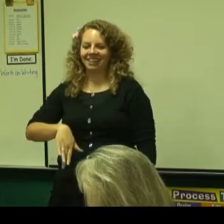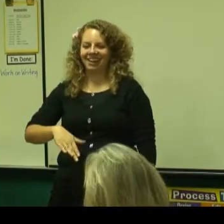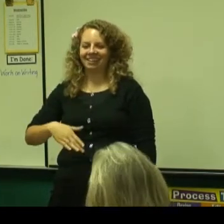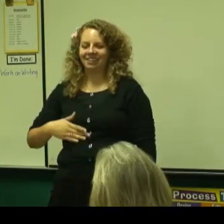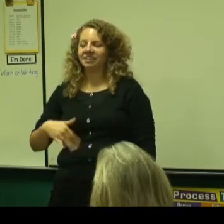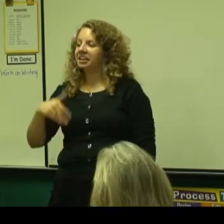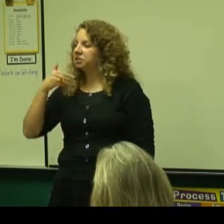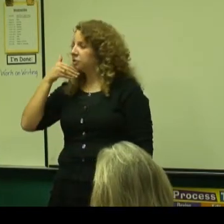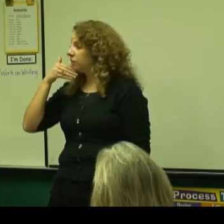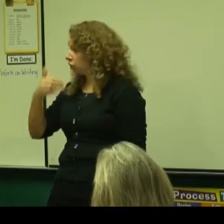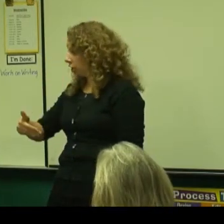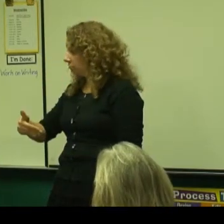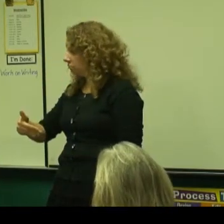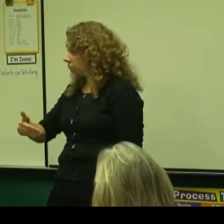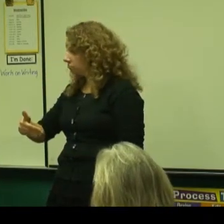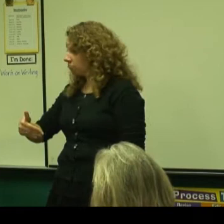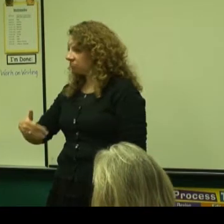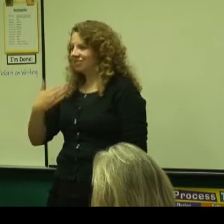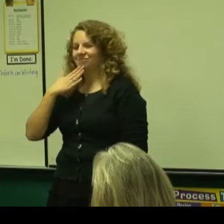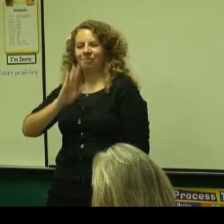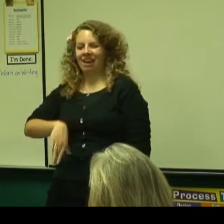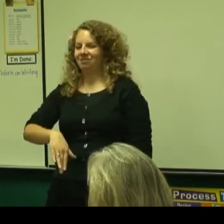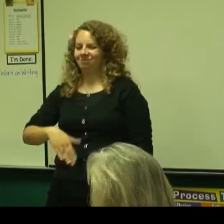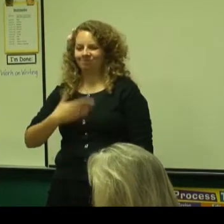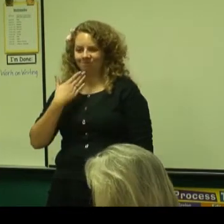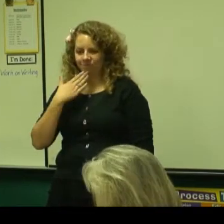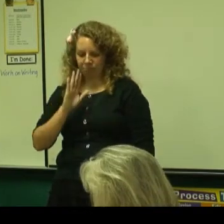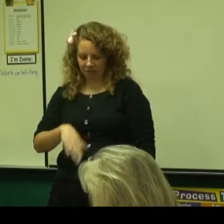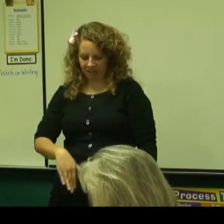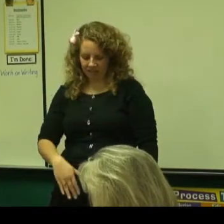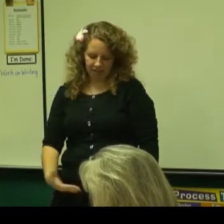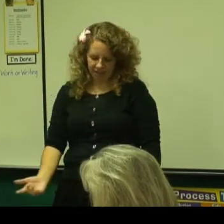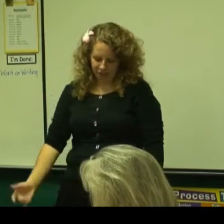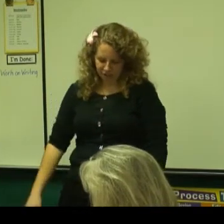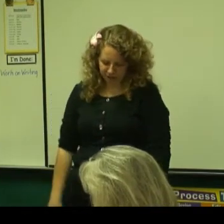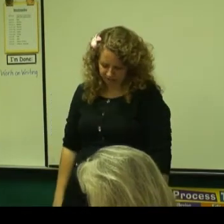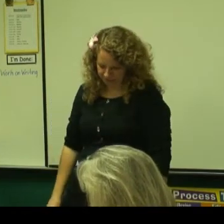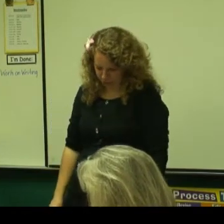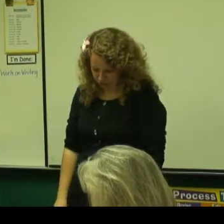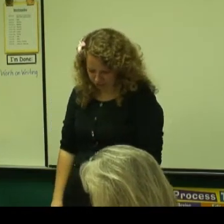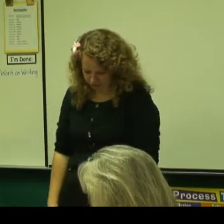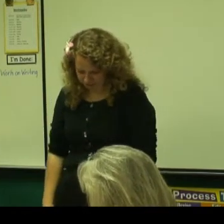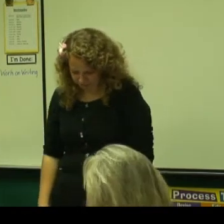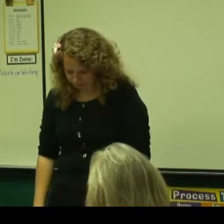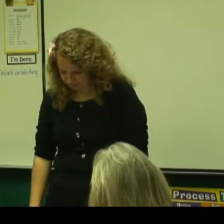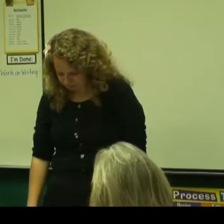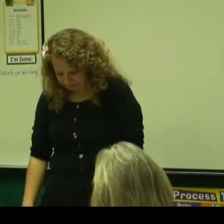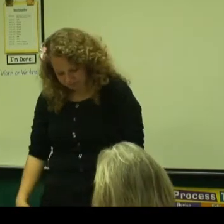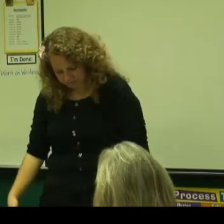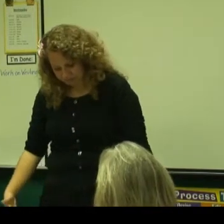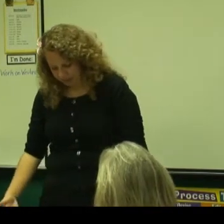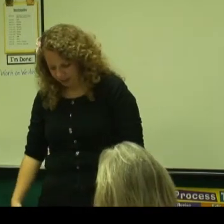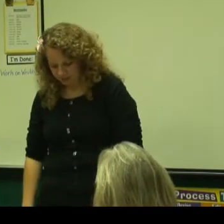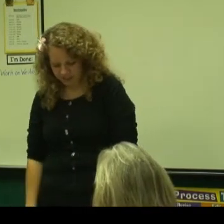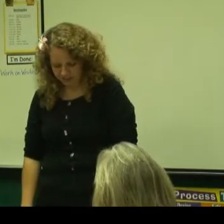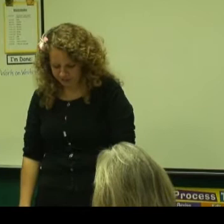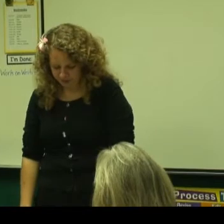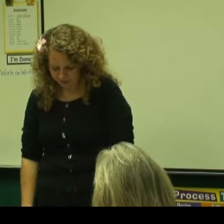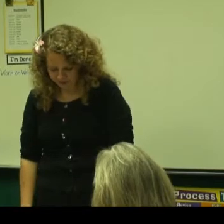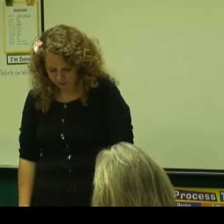yeah. Okay, so you have good, bad, bad. It also has unfortunate. I don't think I've ever used it for the